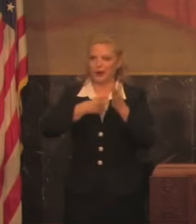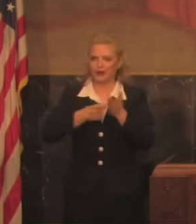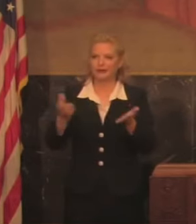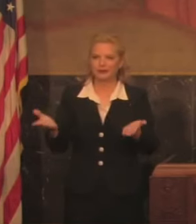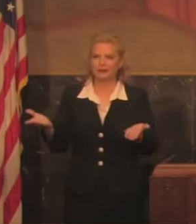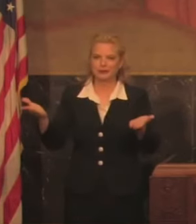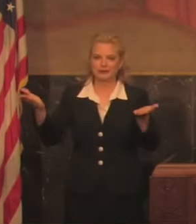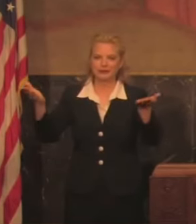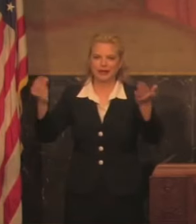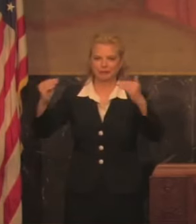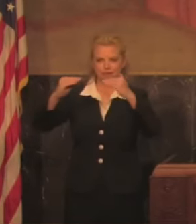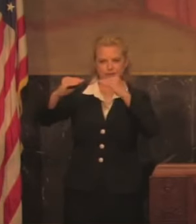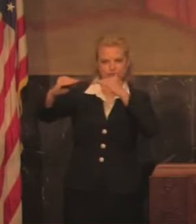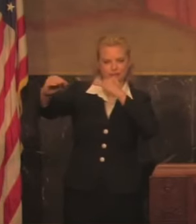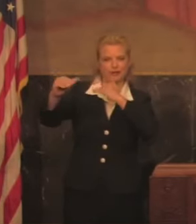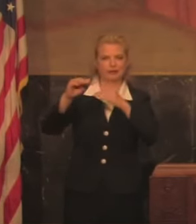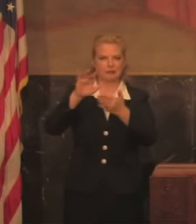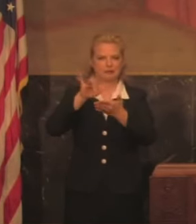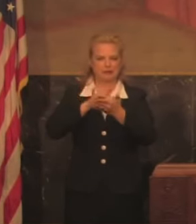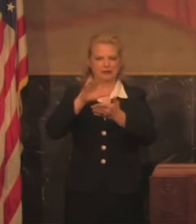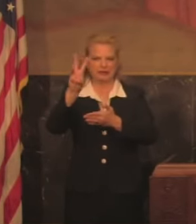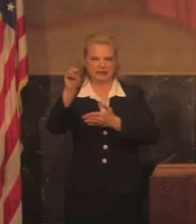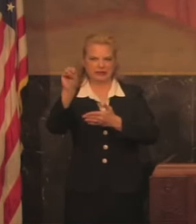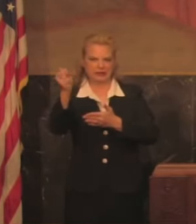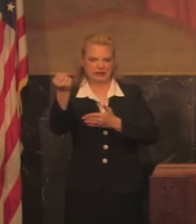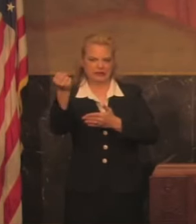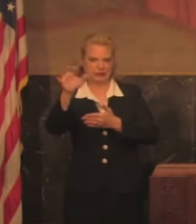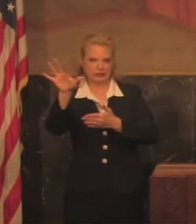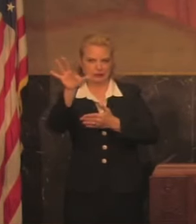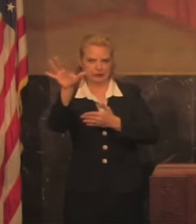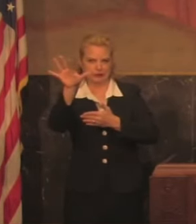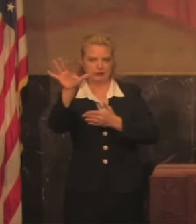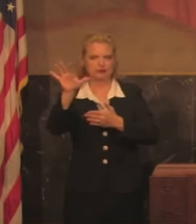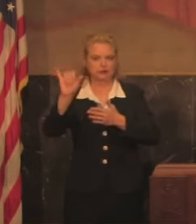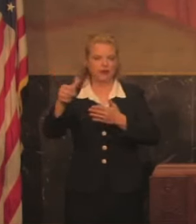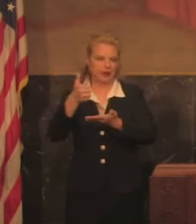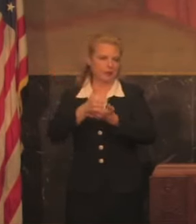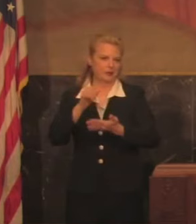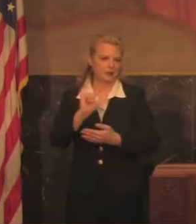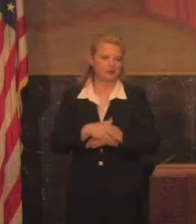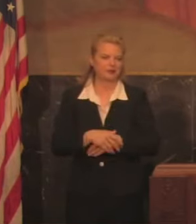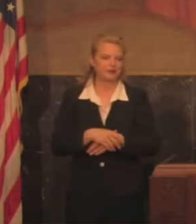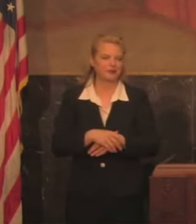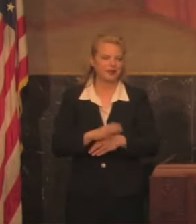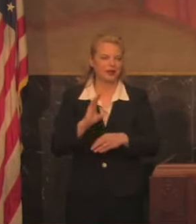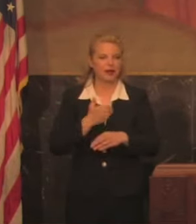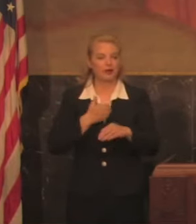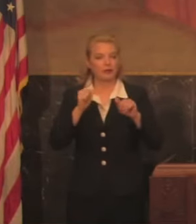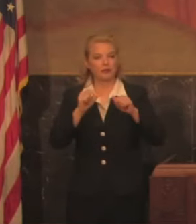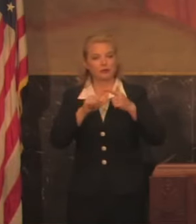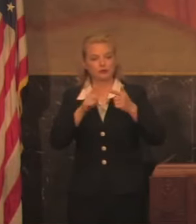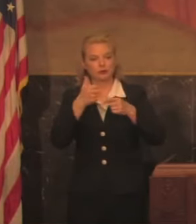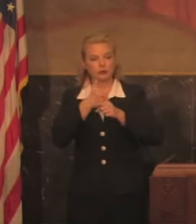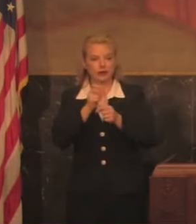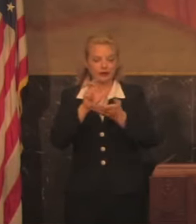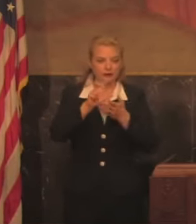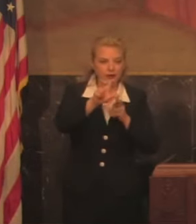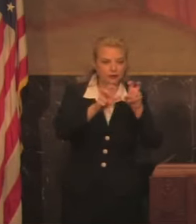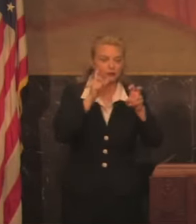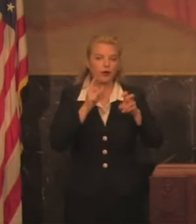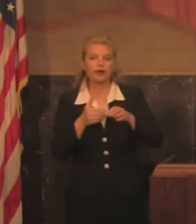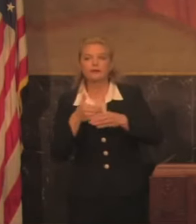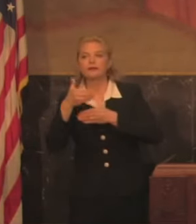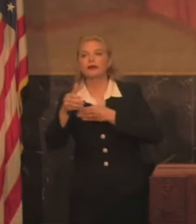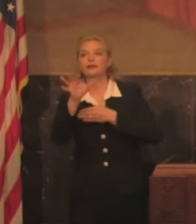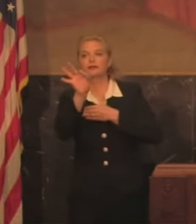and stabilized in the mid-60s. So that is certainly helpful. Of course, our ability to make investments like these in the next fiscal year